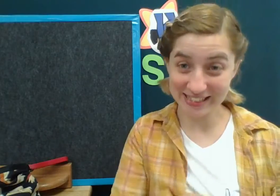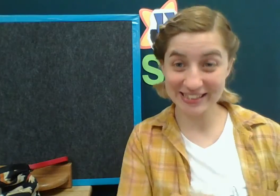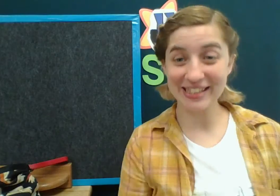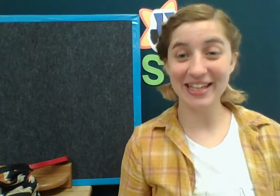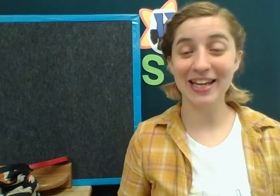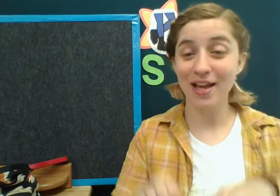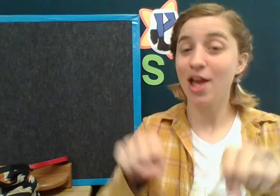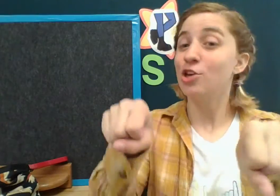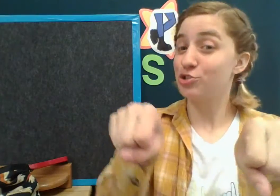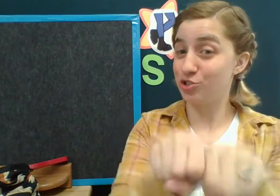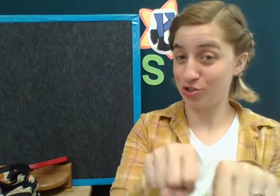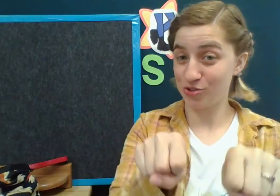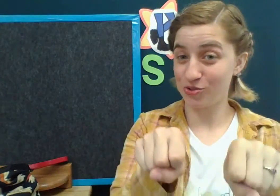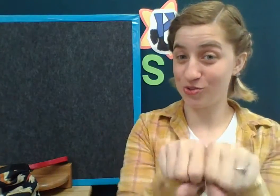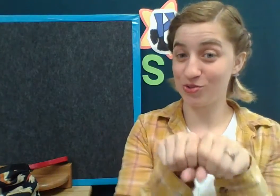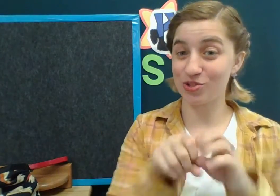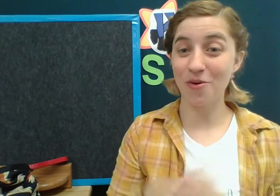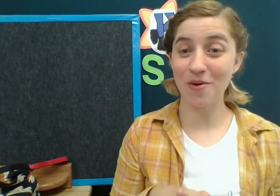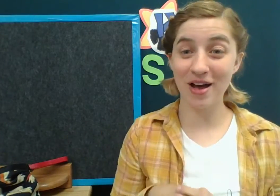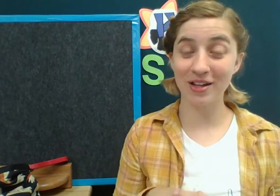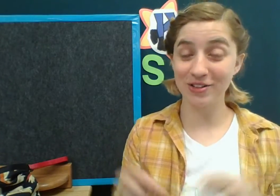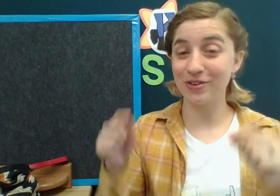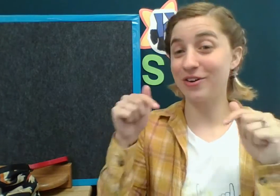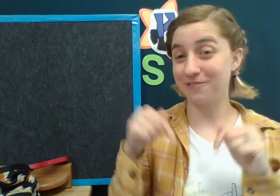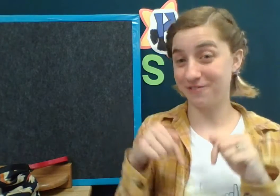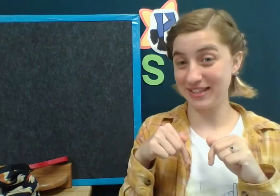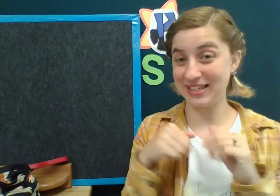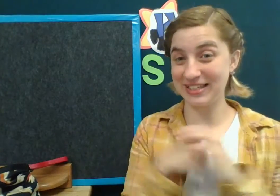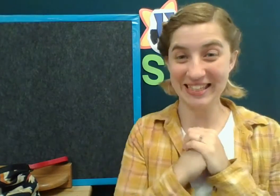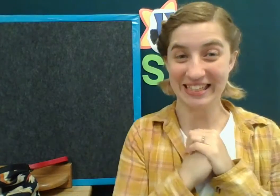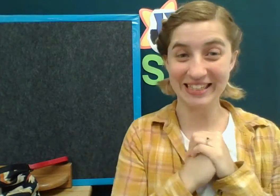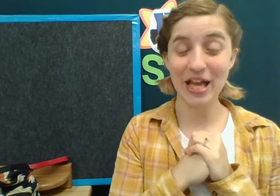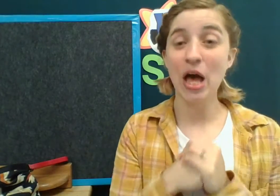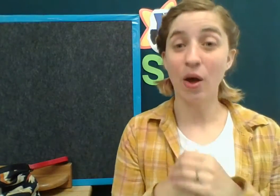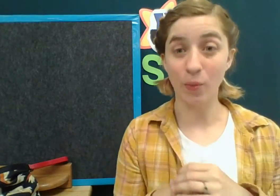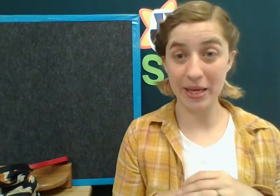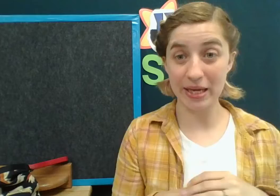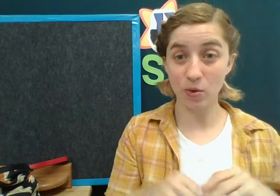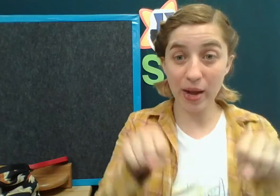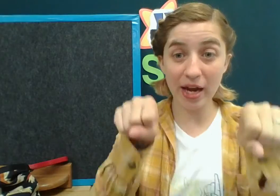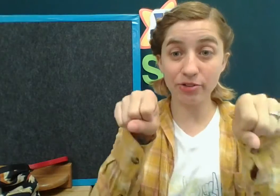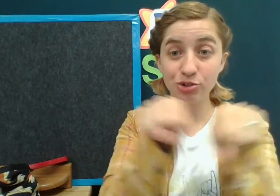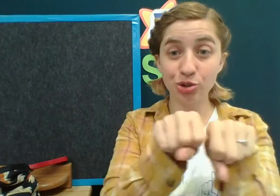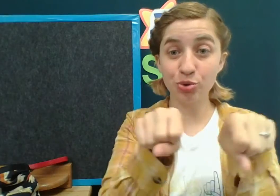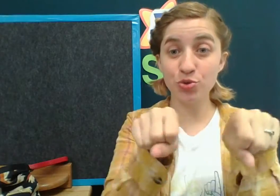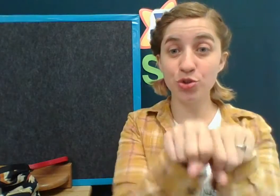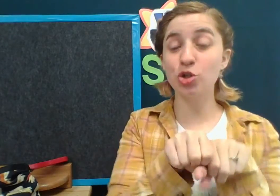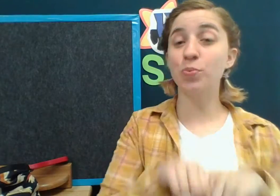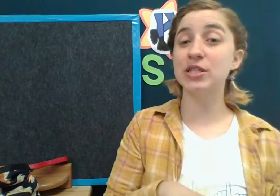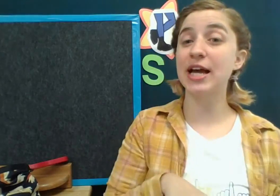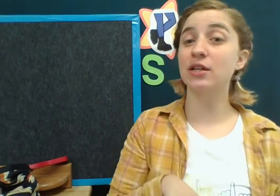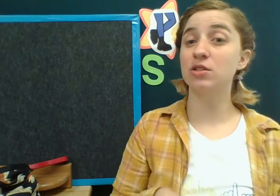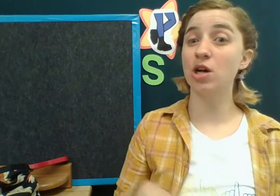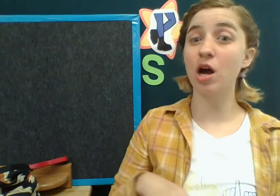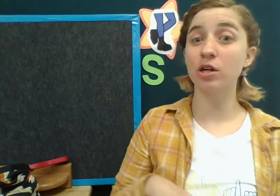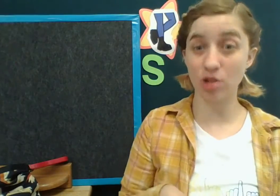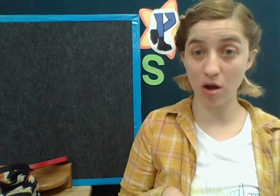feet. Shoes go on your feet. We wear shoes to protect our